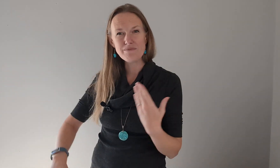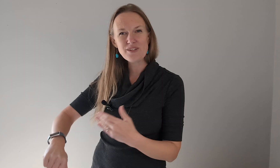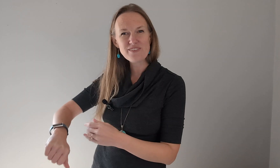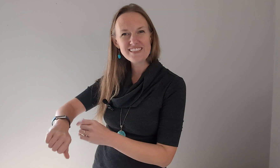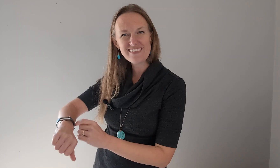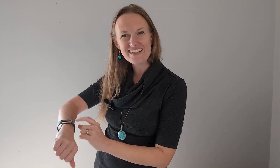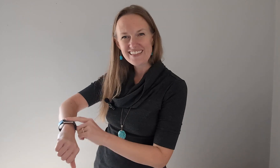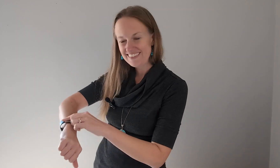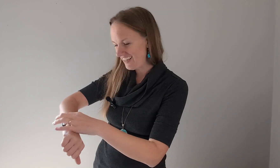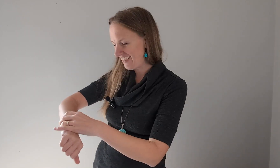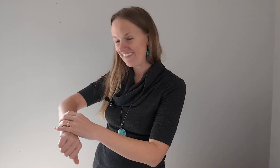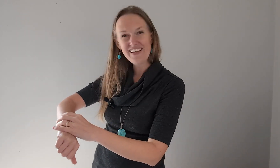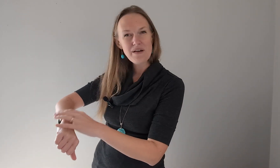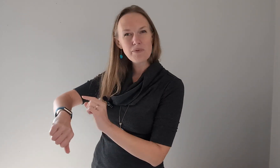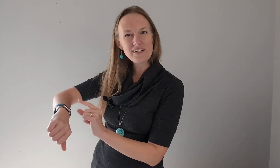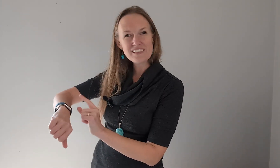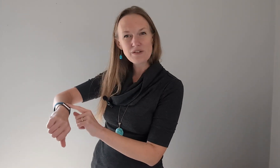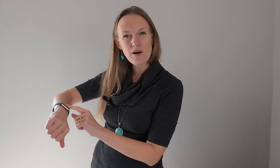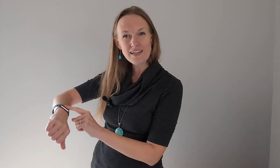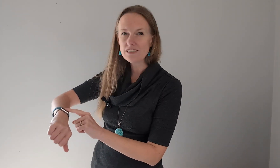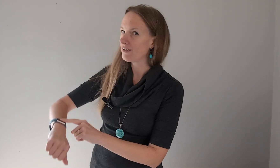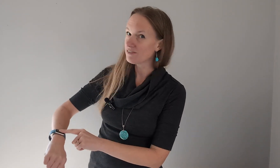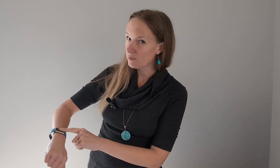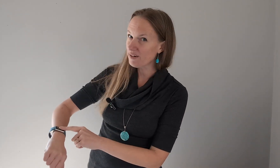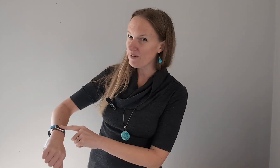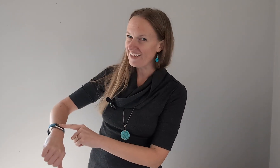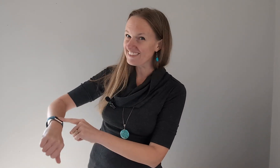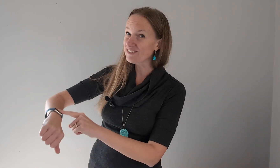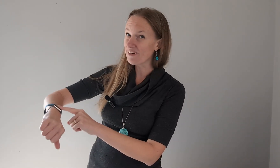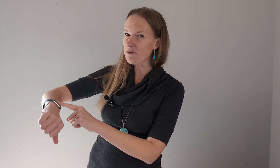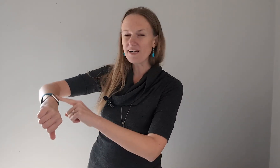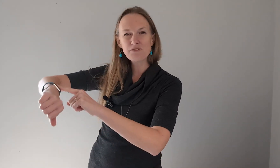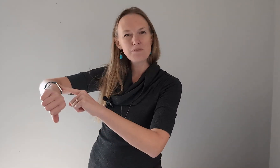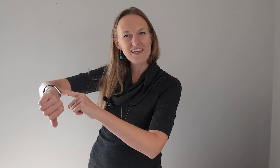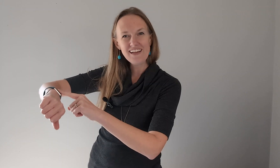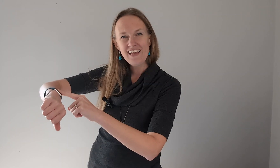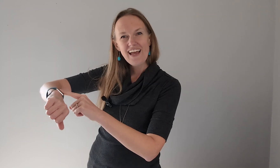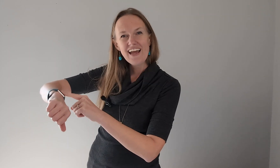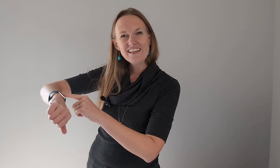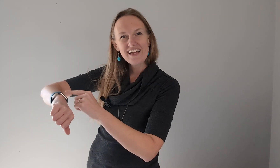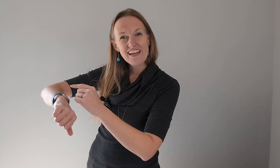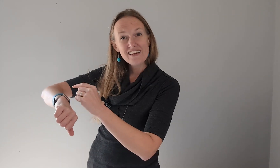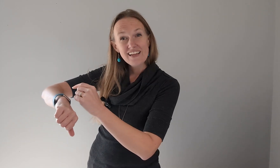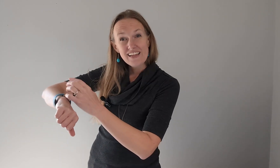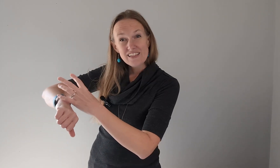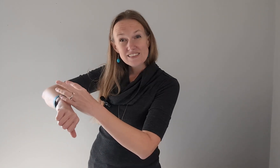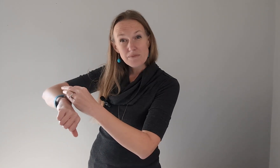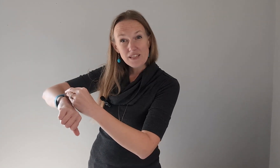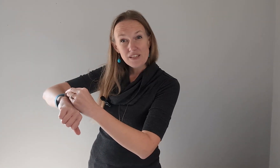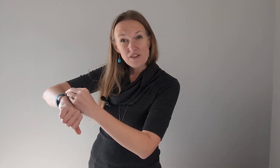So for this one, time, pointing to your watch. You don't have to wear a watch, just where your watch would be. And then something, you